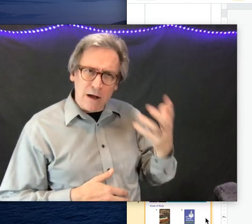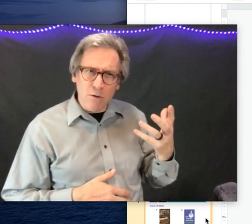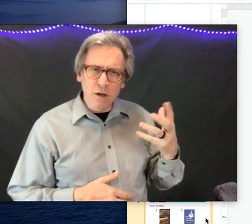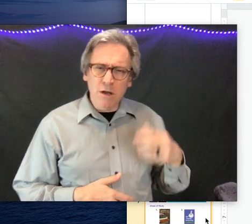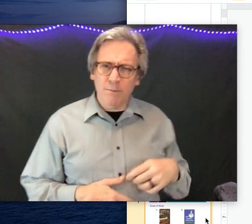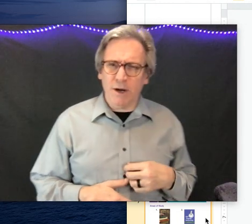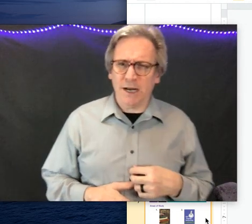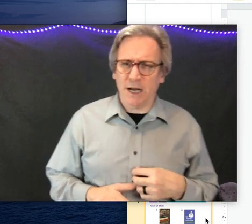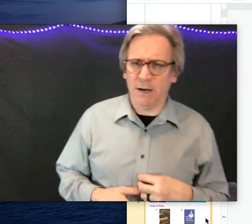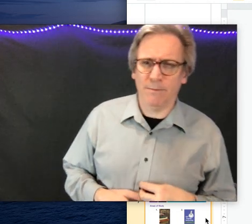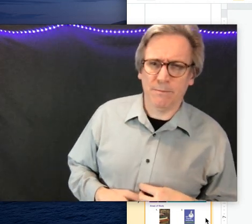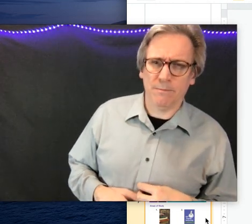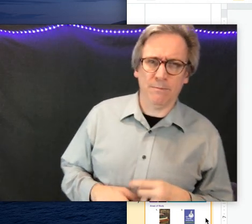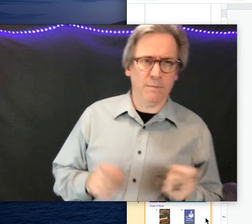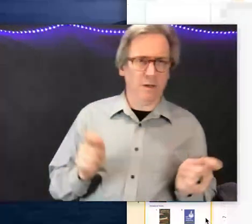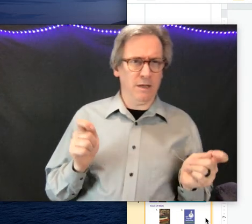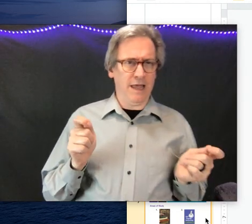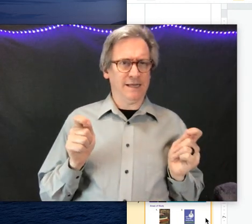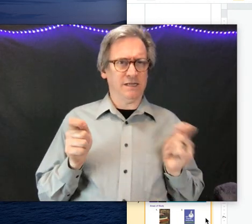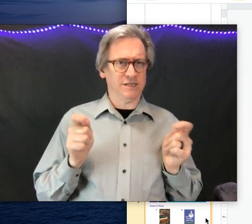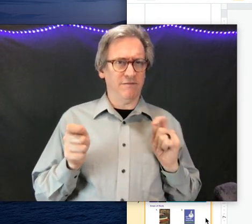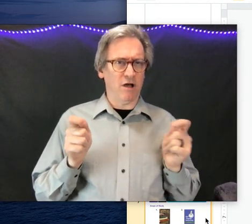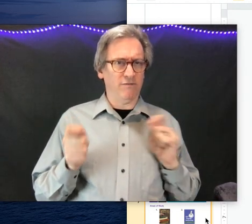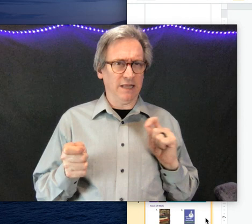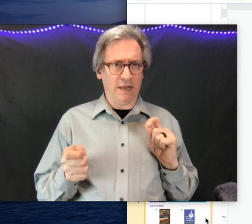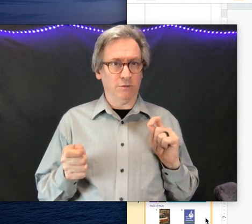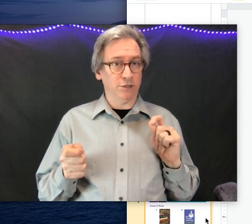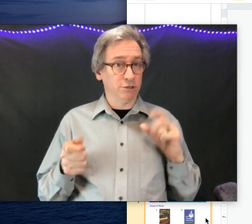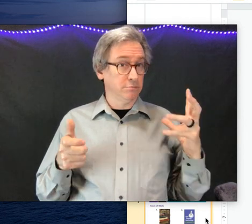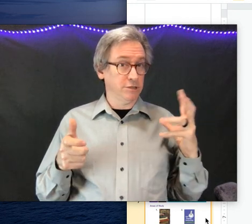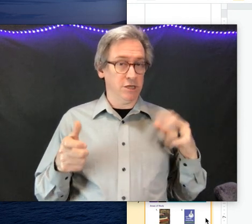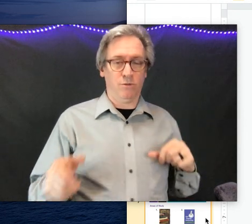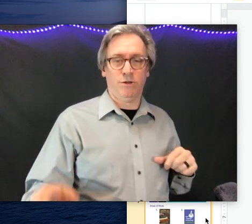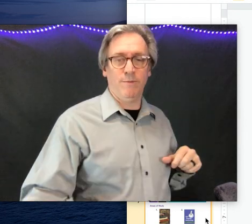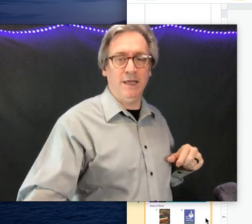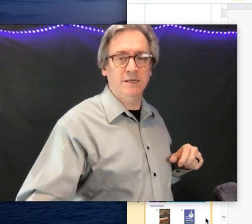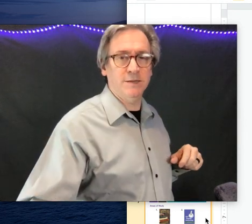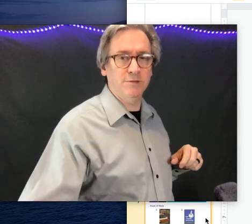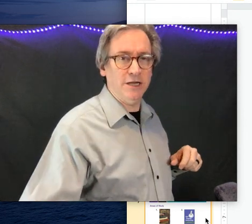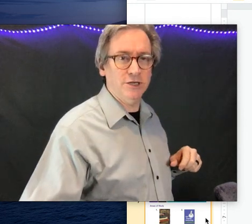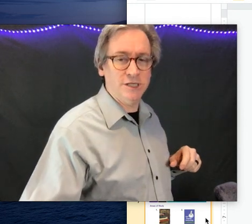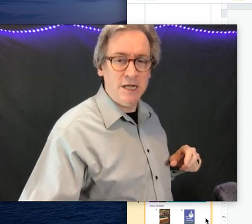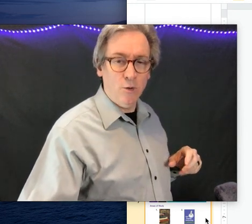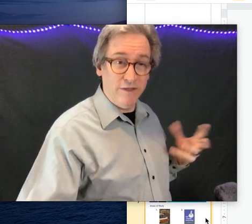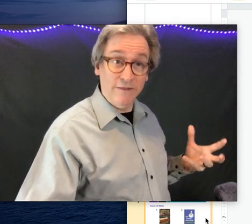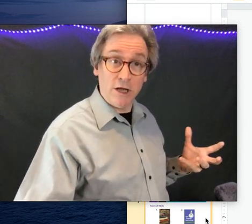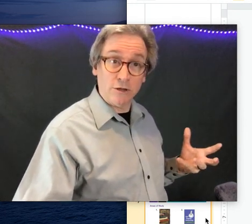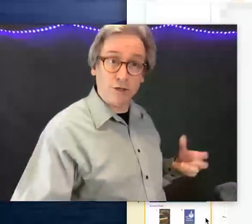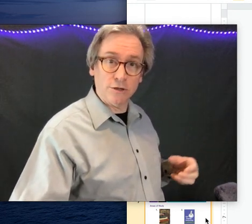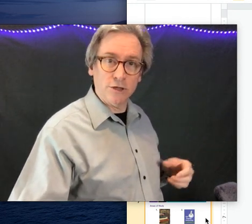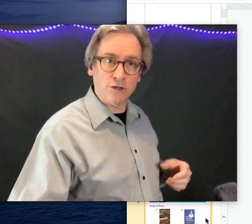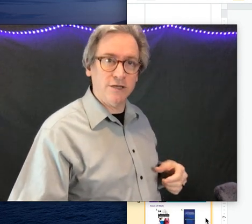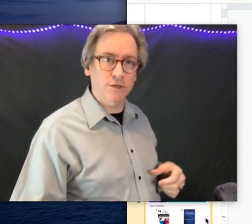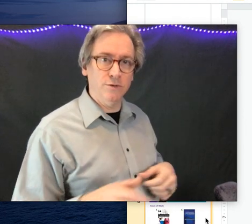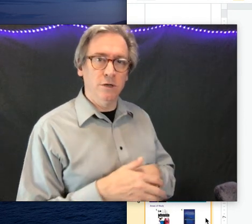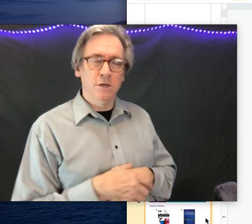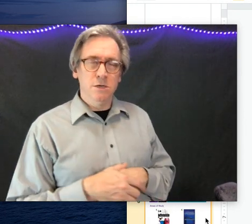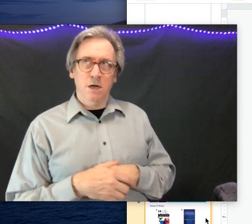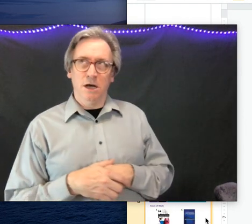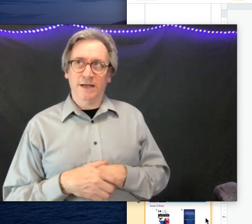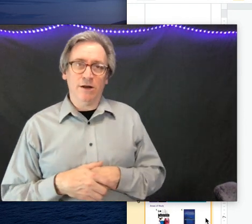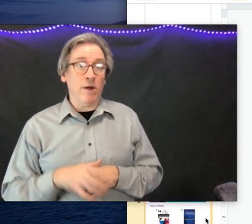right now, but ASL is an evolving language. So they're making some changes within the culture to try